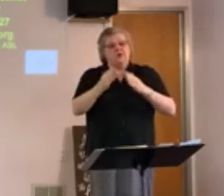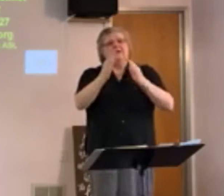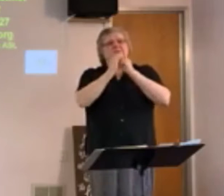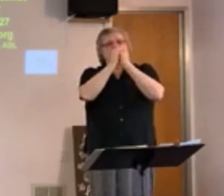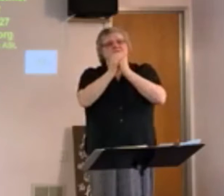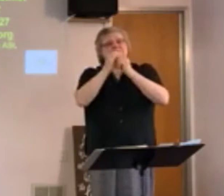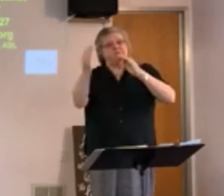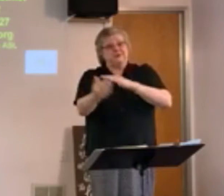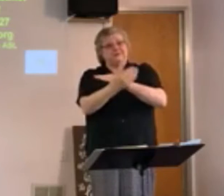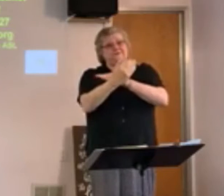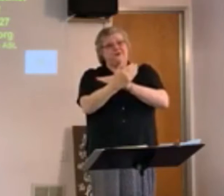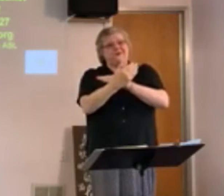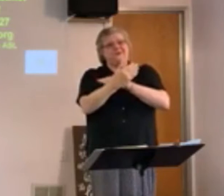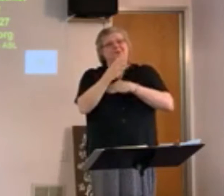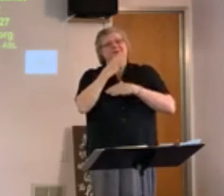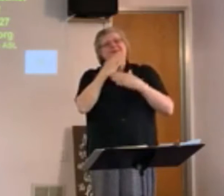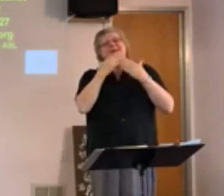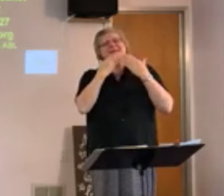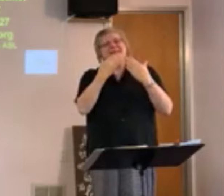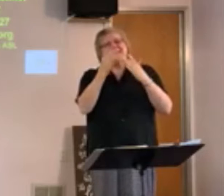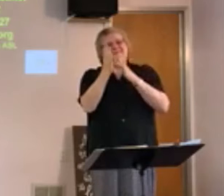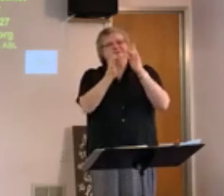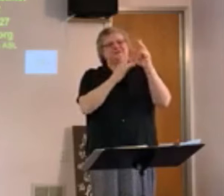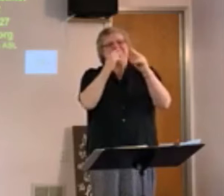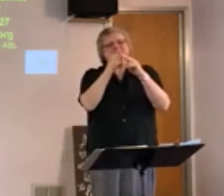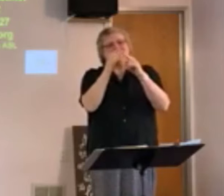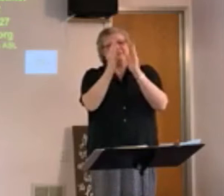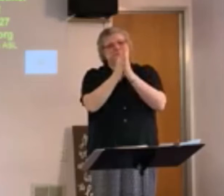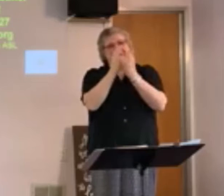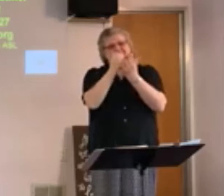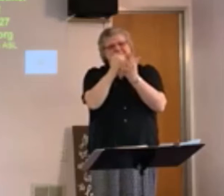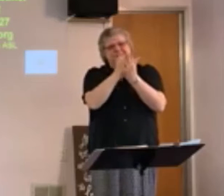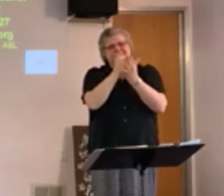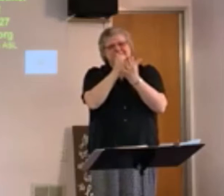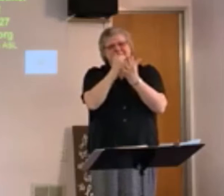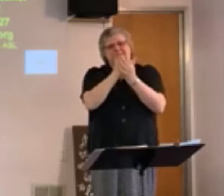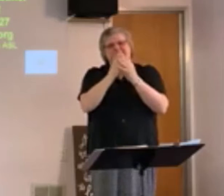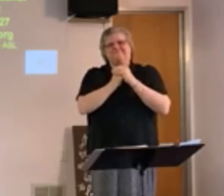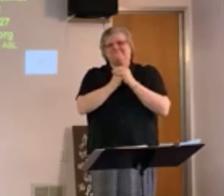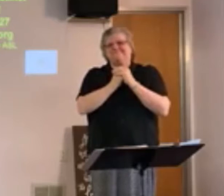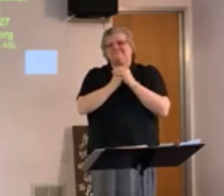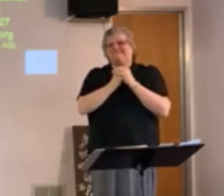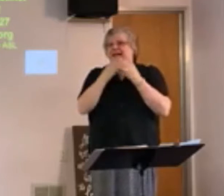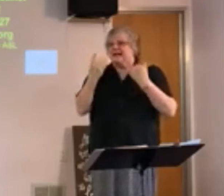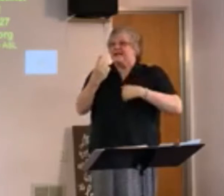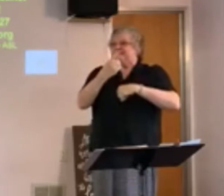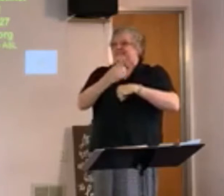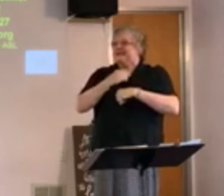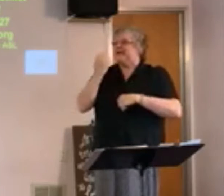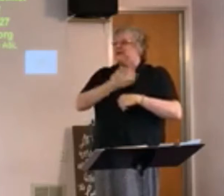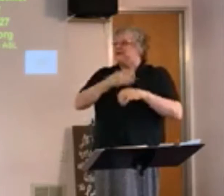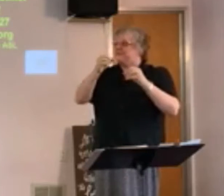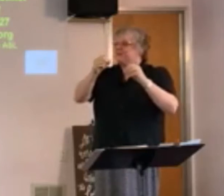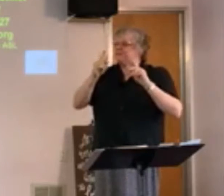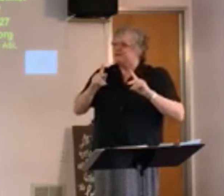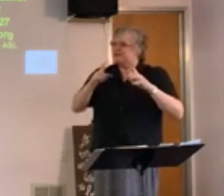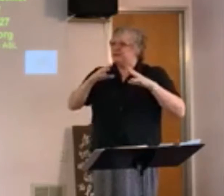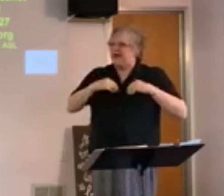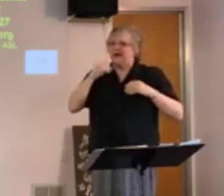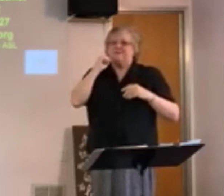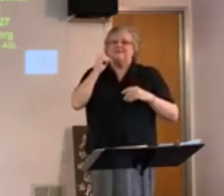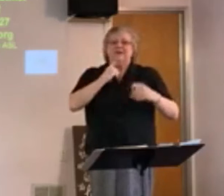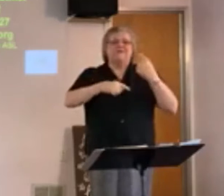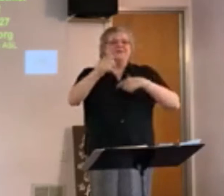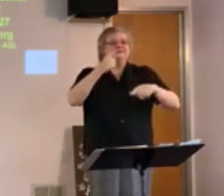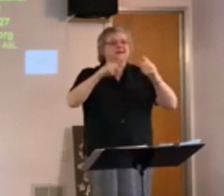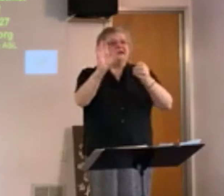worship. We say thanks in Jesus' name. Amen. Well, today we're privileged to have the Deaf